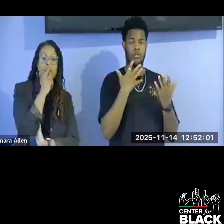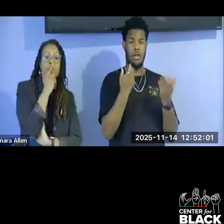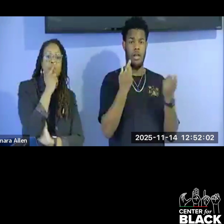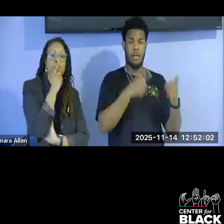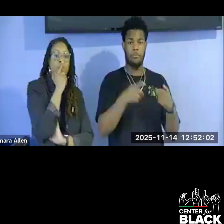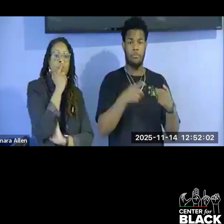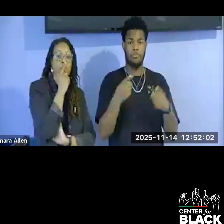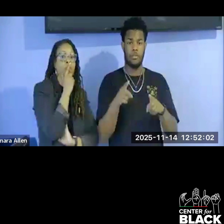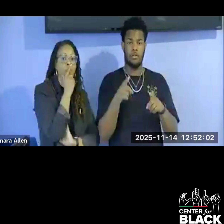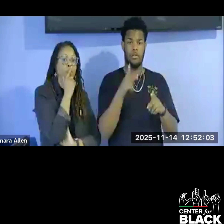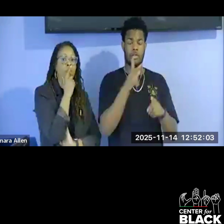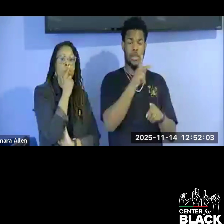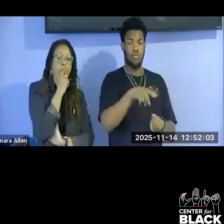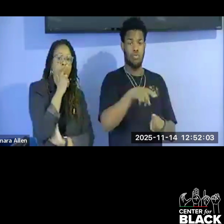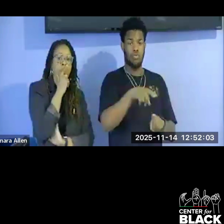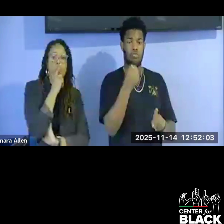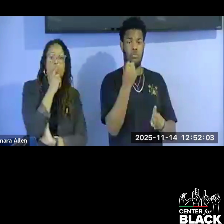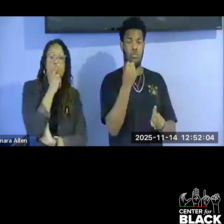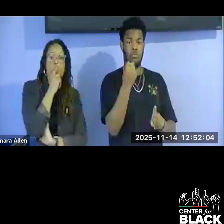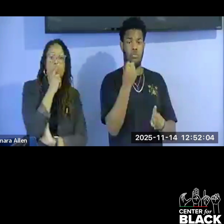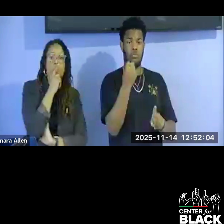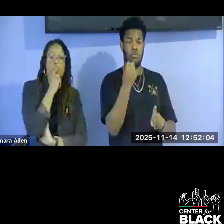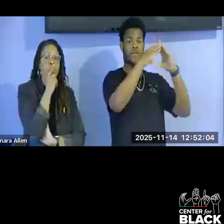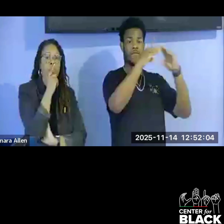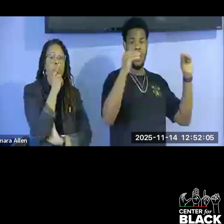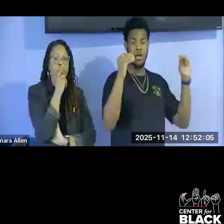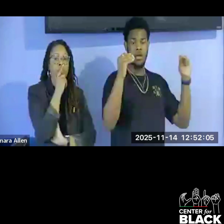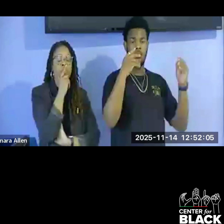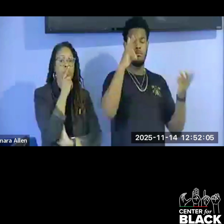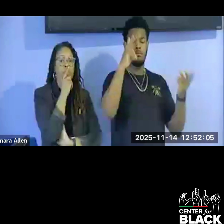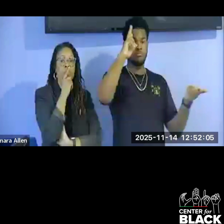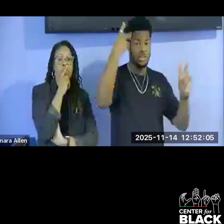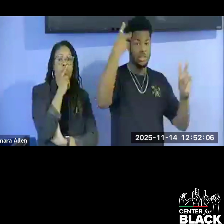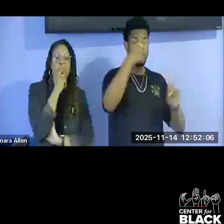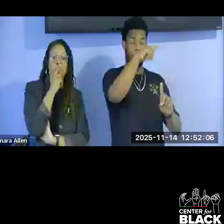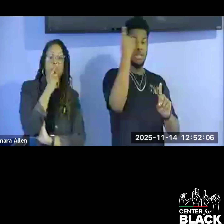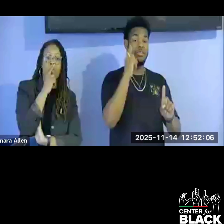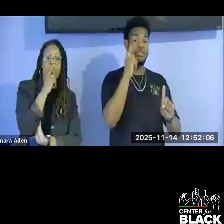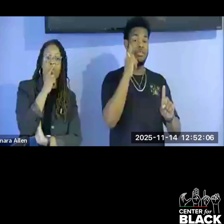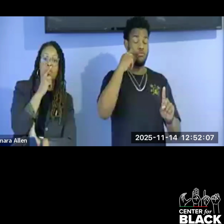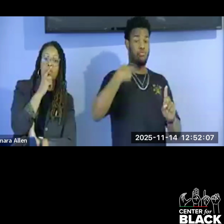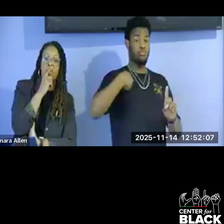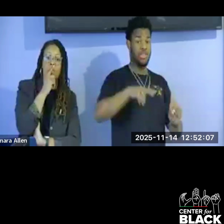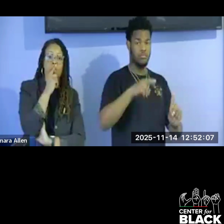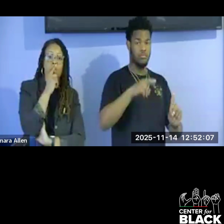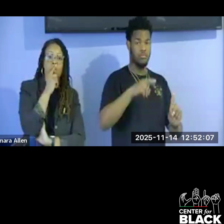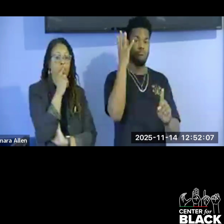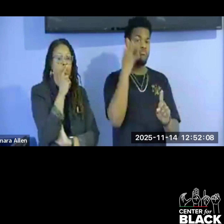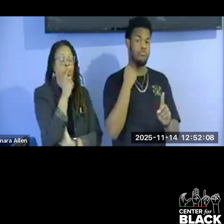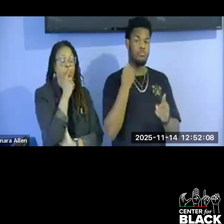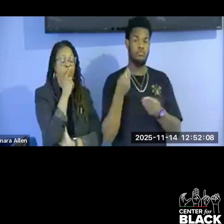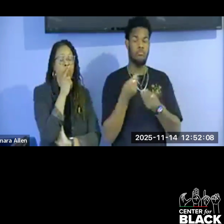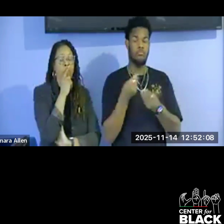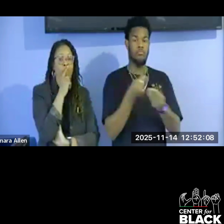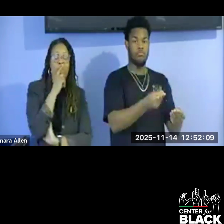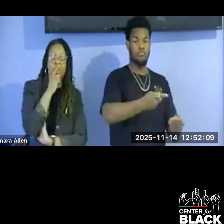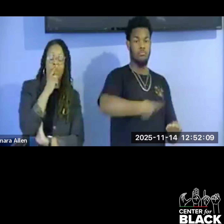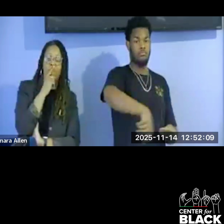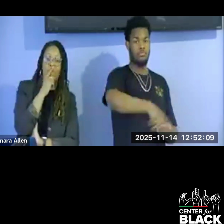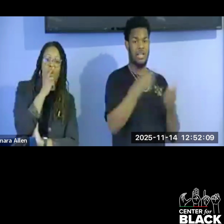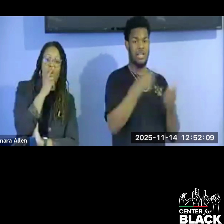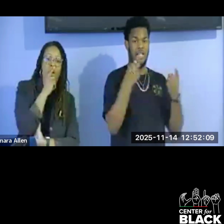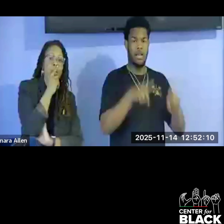backgrounds, navigating experiences within their family. So I'm wondering that, does happen at Gallaudet? Does that happen through